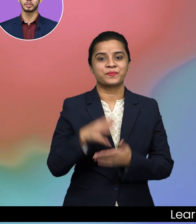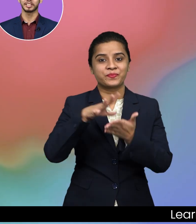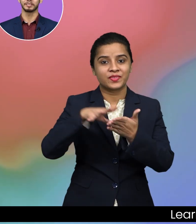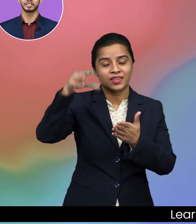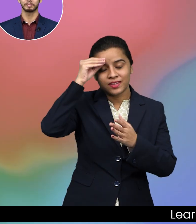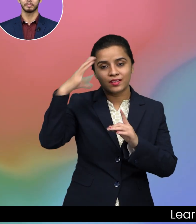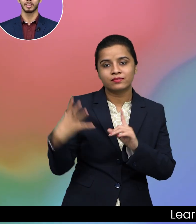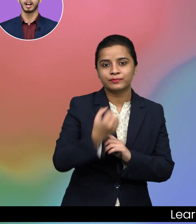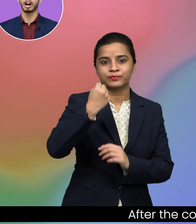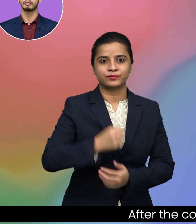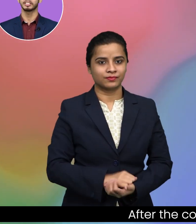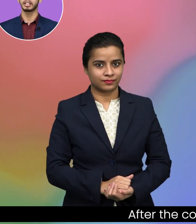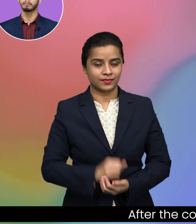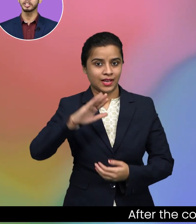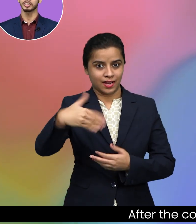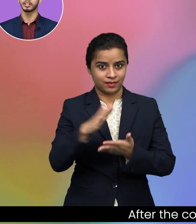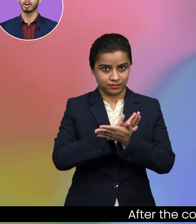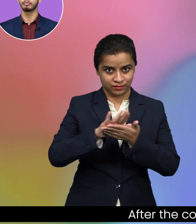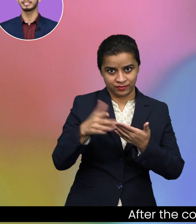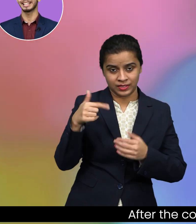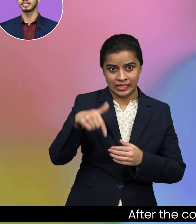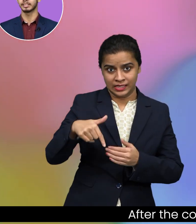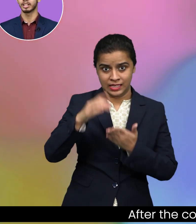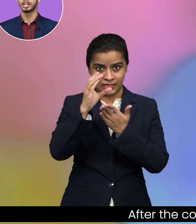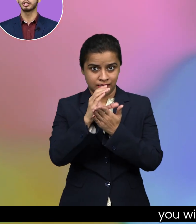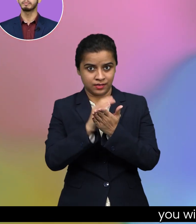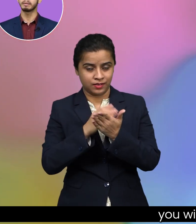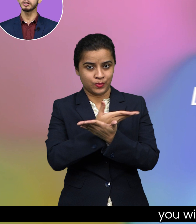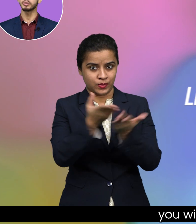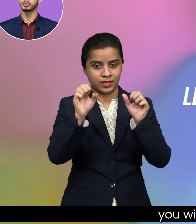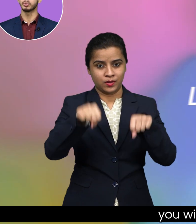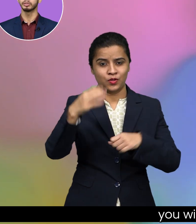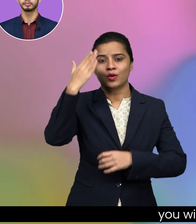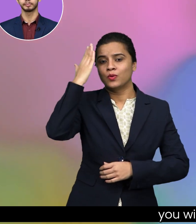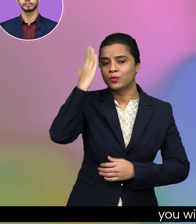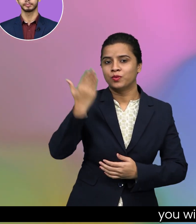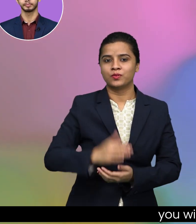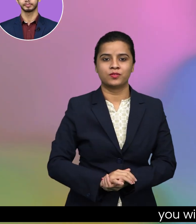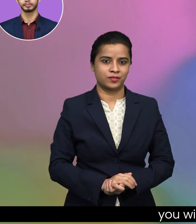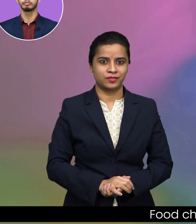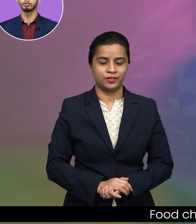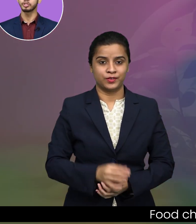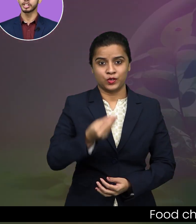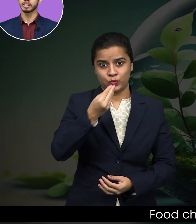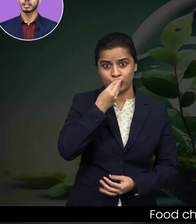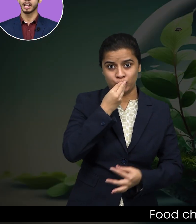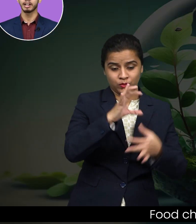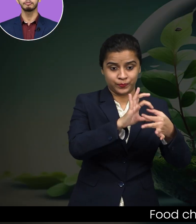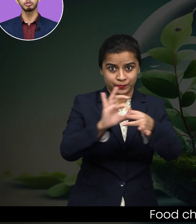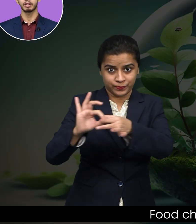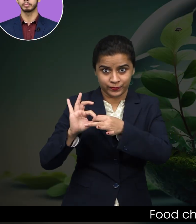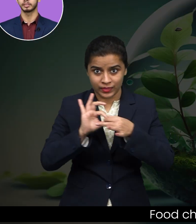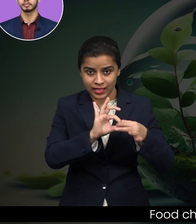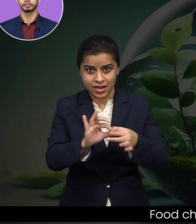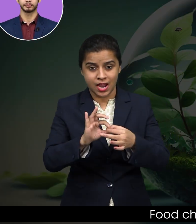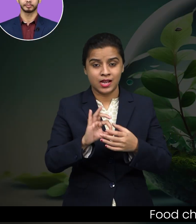Learning objectives. After the completion of this lesson, you will be able to know food chain and